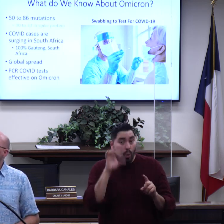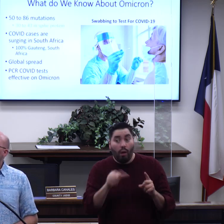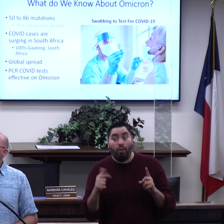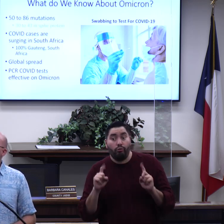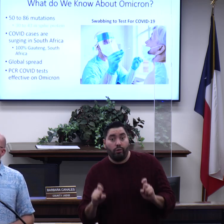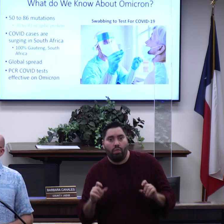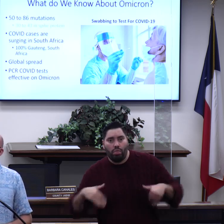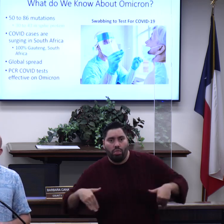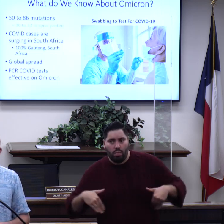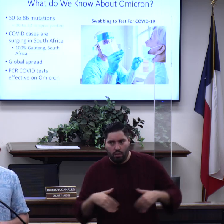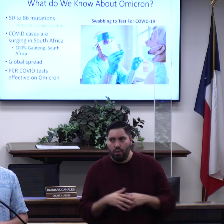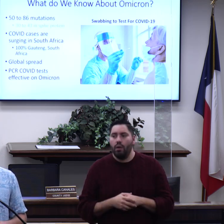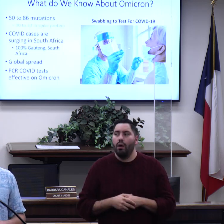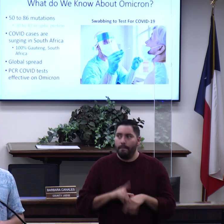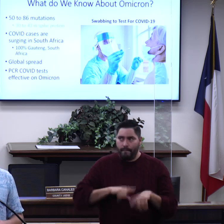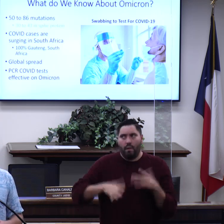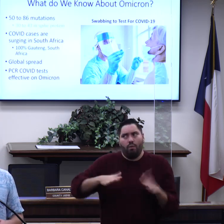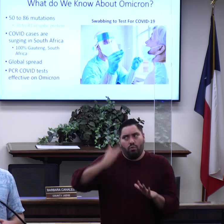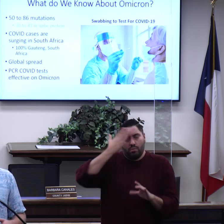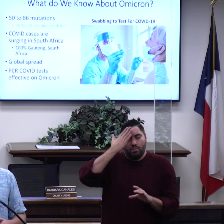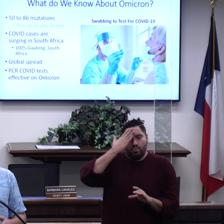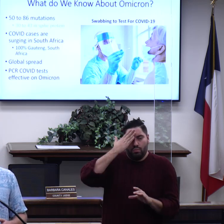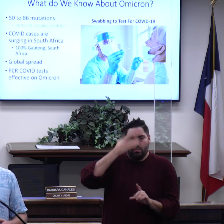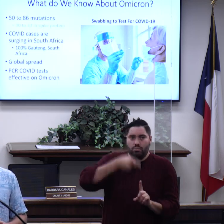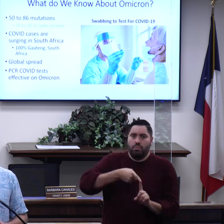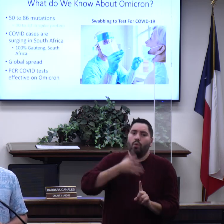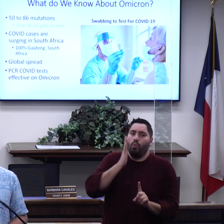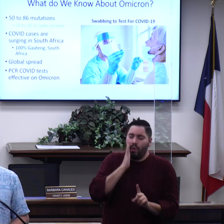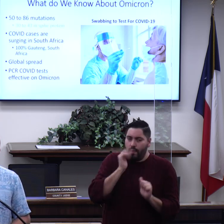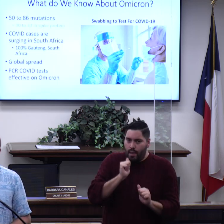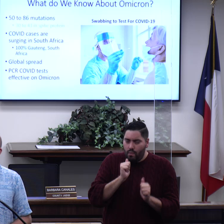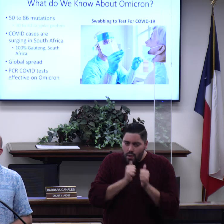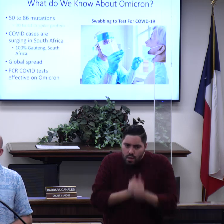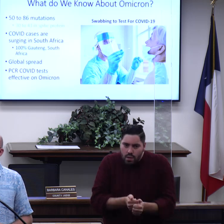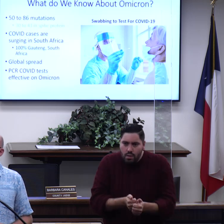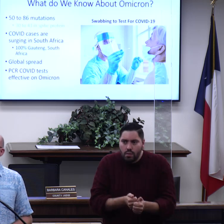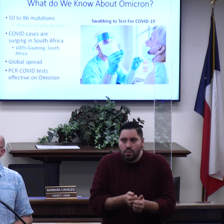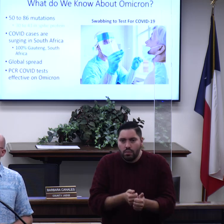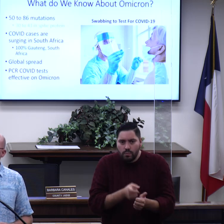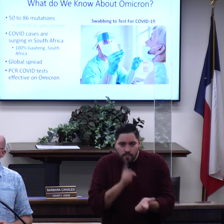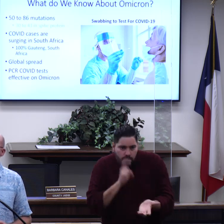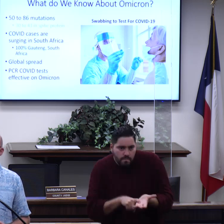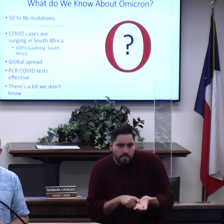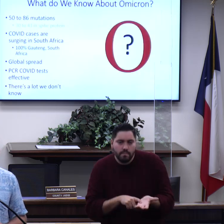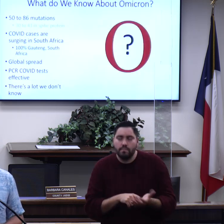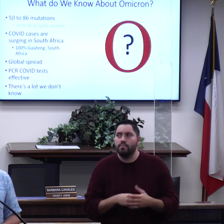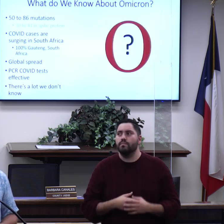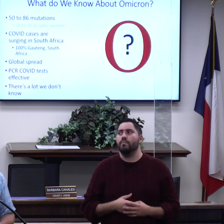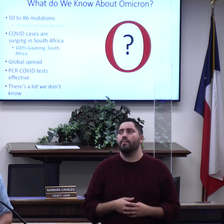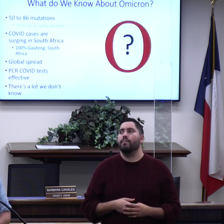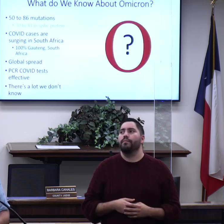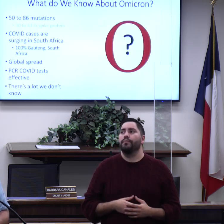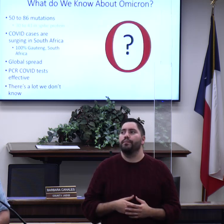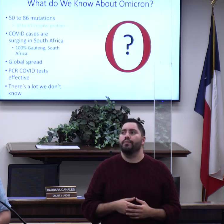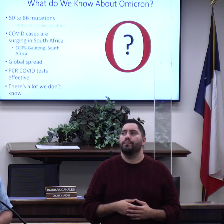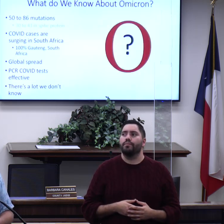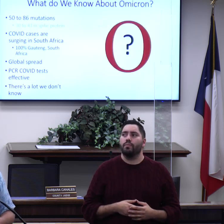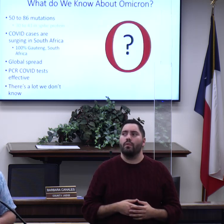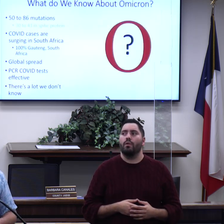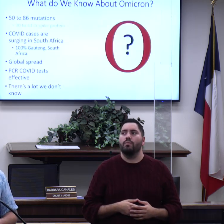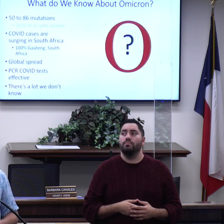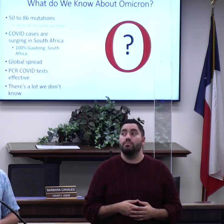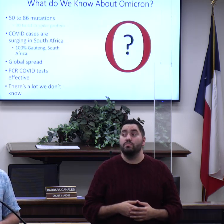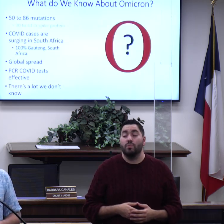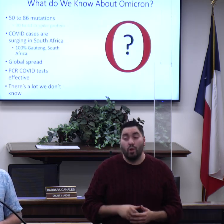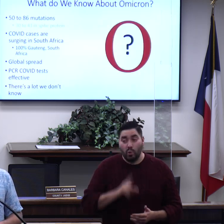yet, but that at least lets us know that we'll be able to track as cases change. Next. And what